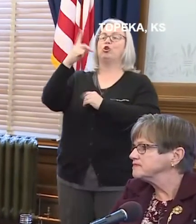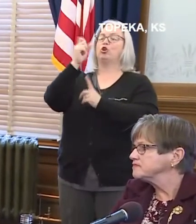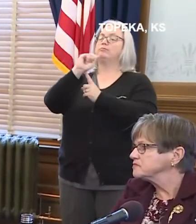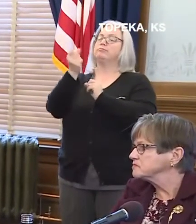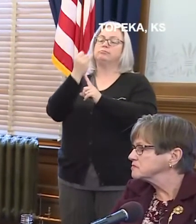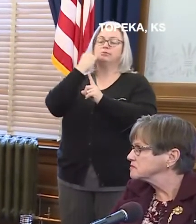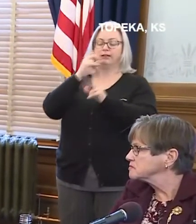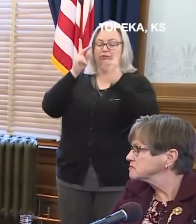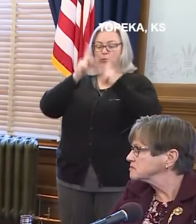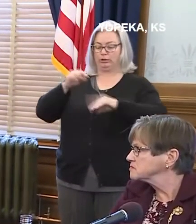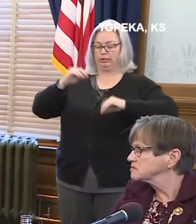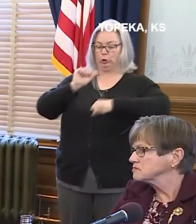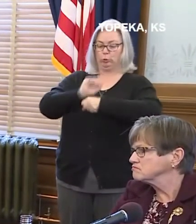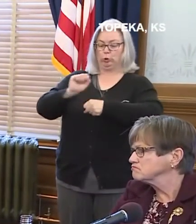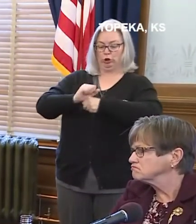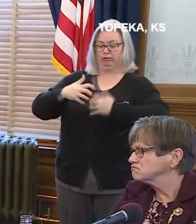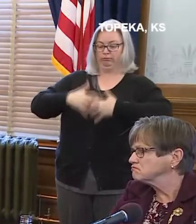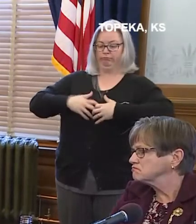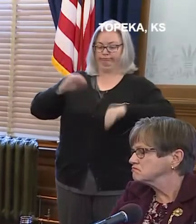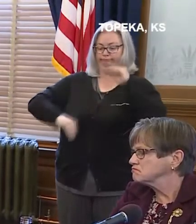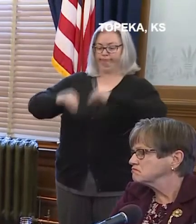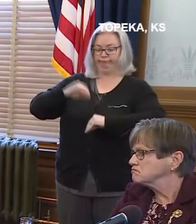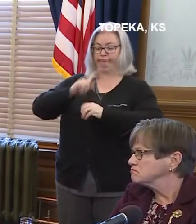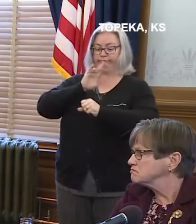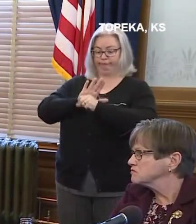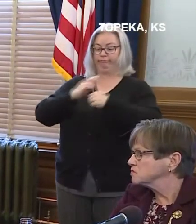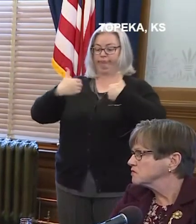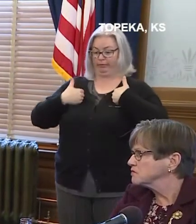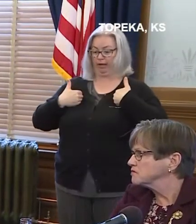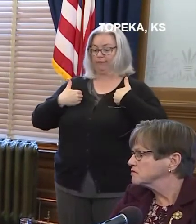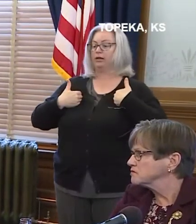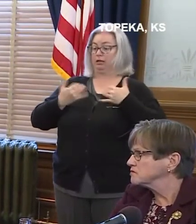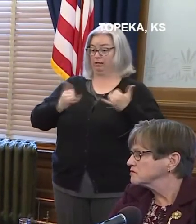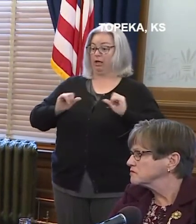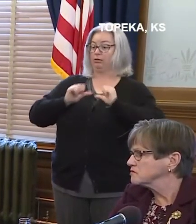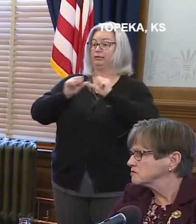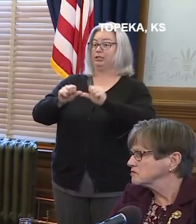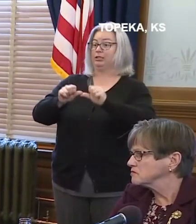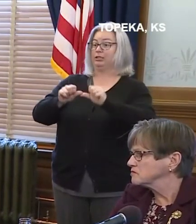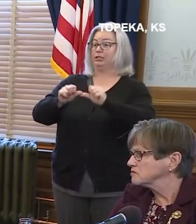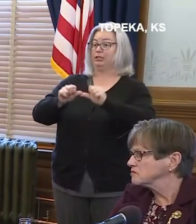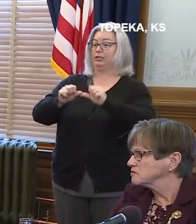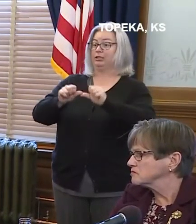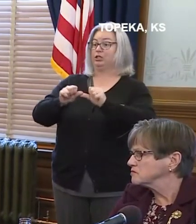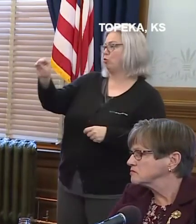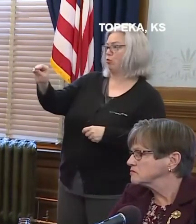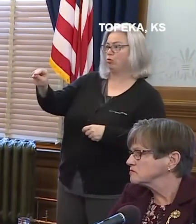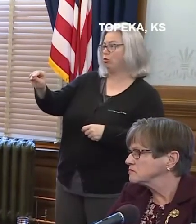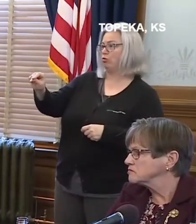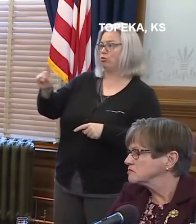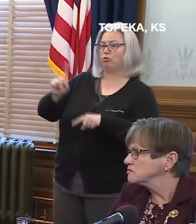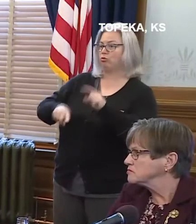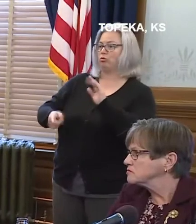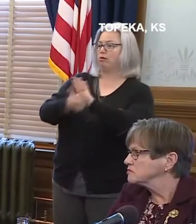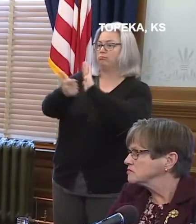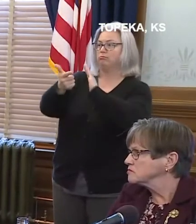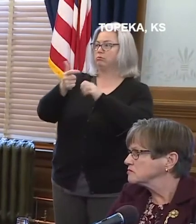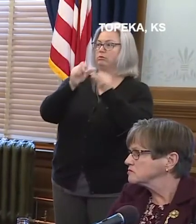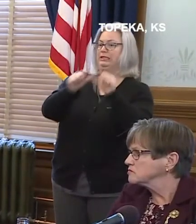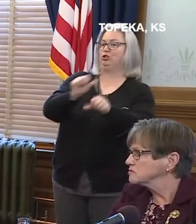who tests positive for the coronavirus 19 be allowed to continue working? The answer is no. They will, an ill